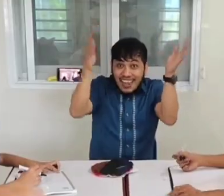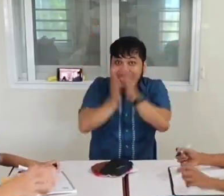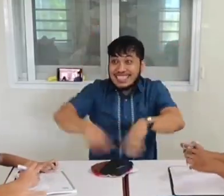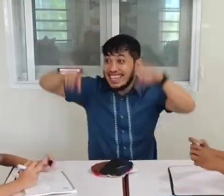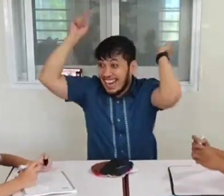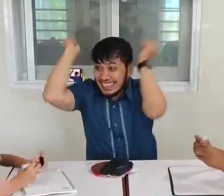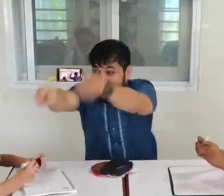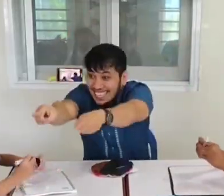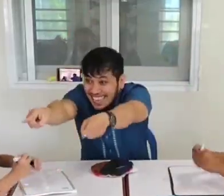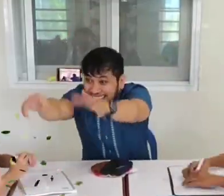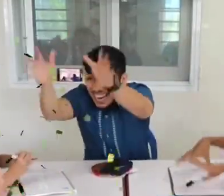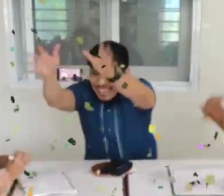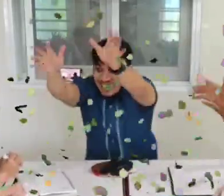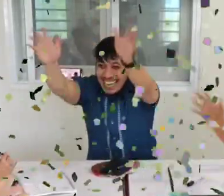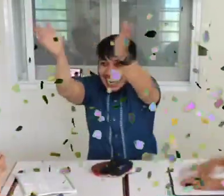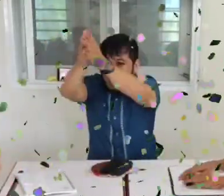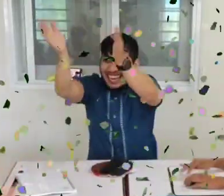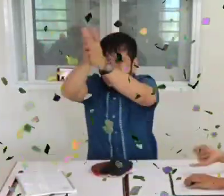ay si Atina! Yaaaaay!